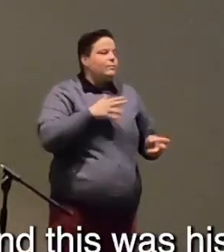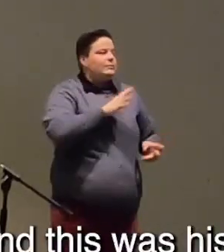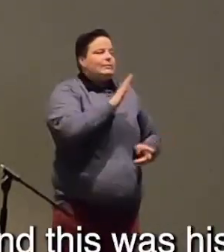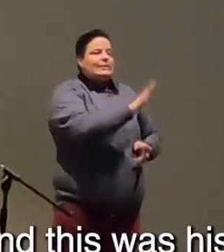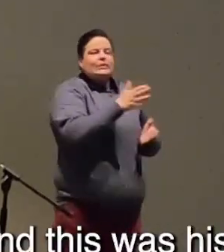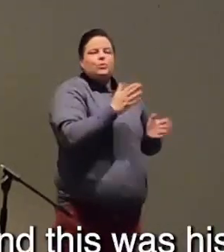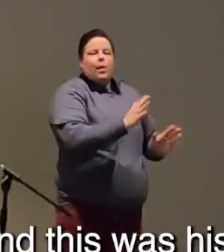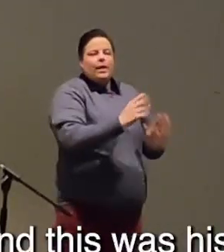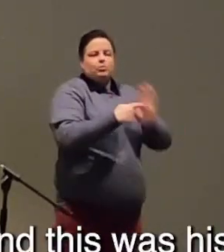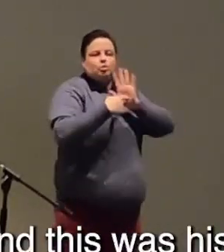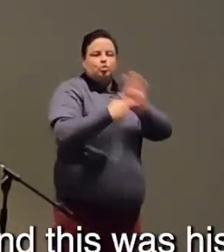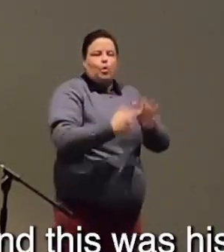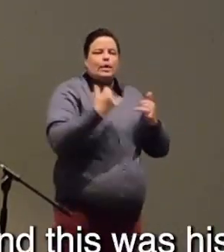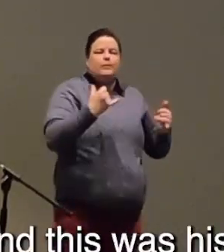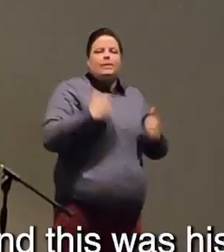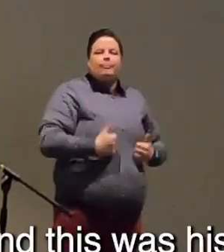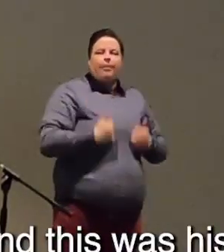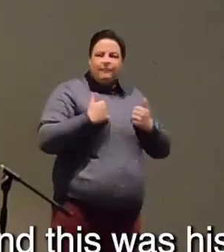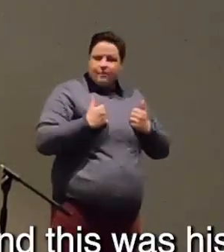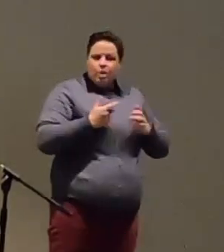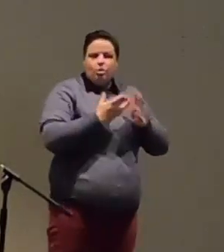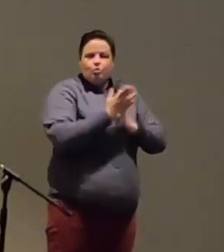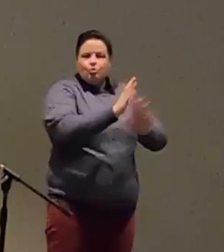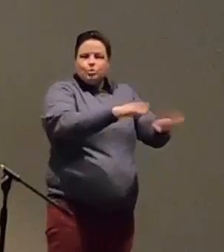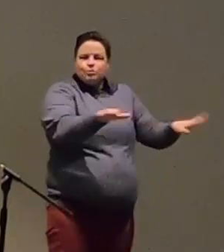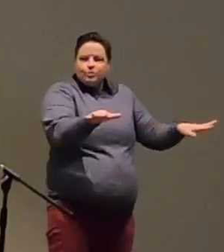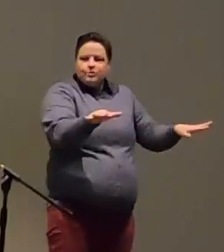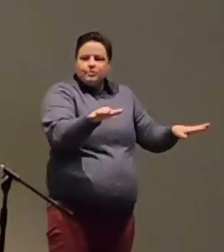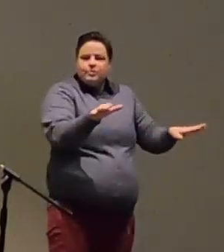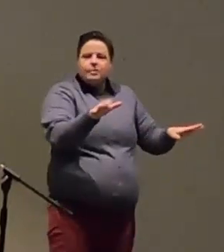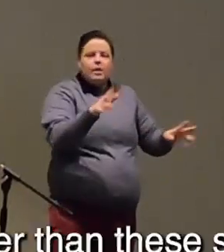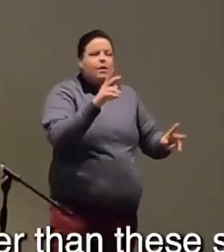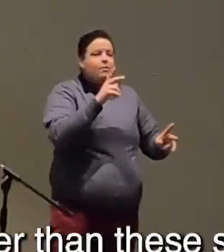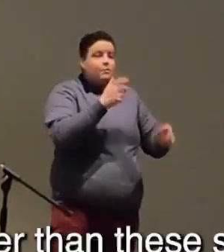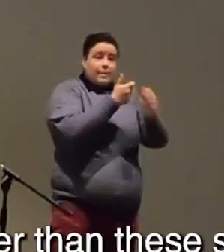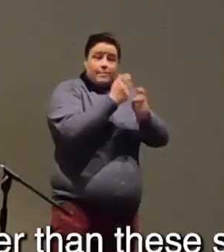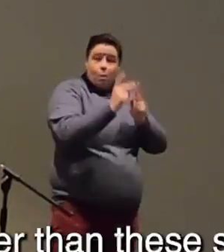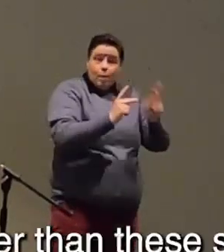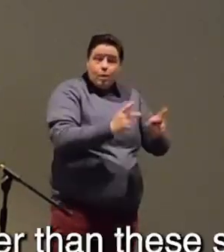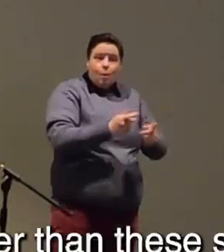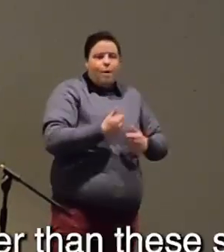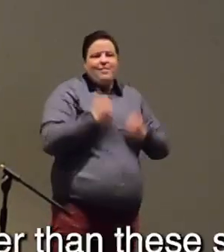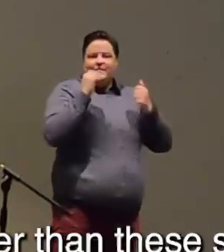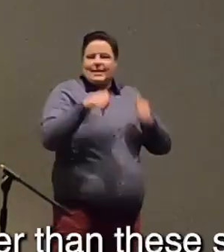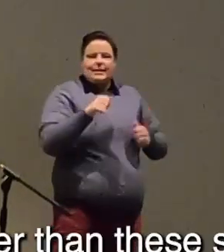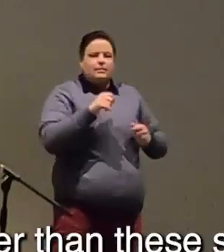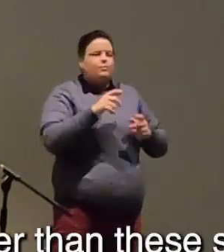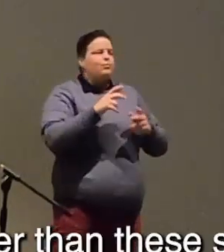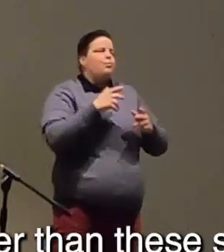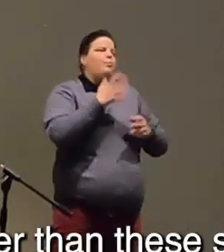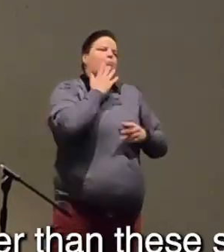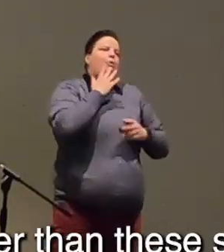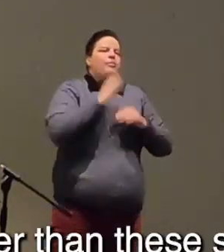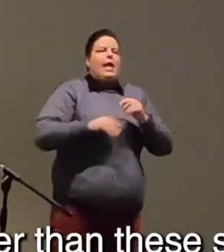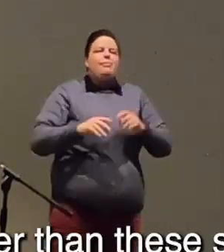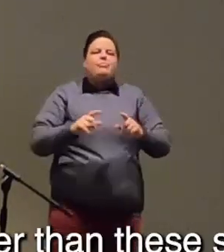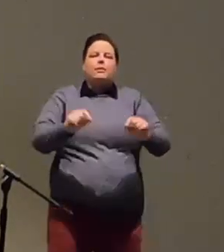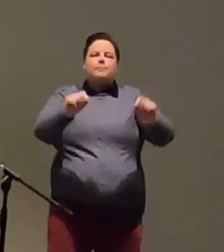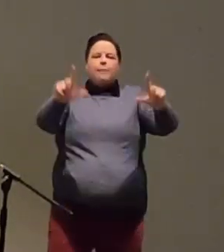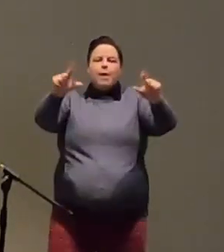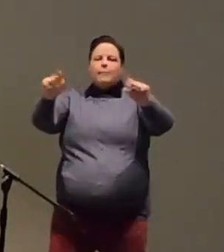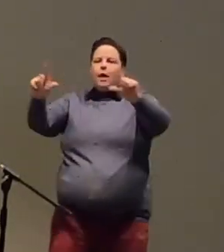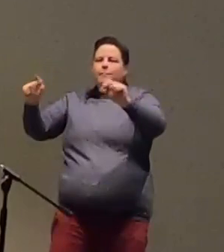of depicting contemporary life by those who were living it, rather than sort of these scenes like these other artists are